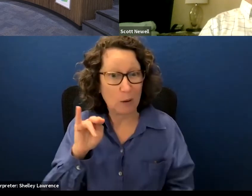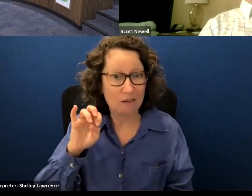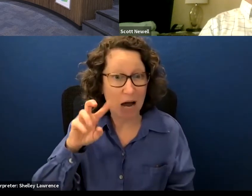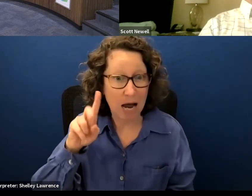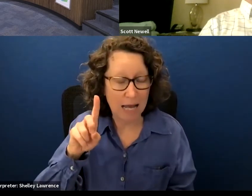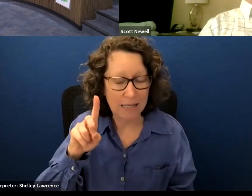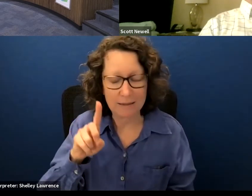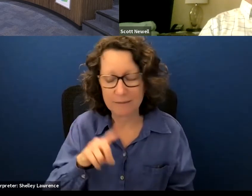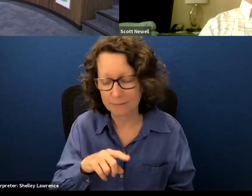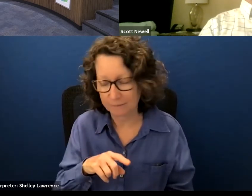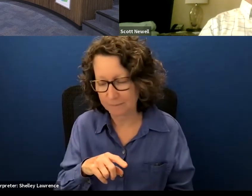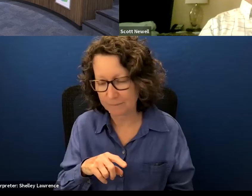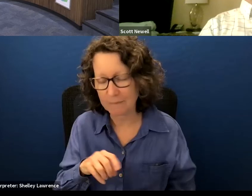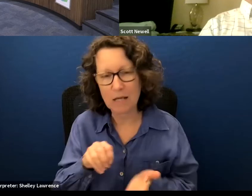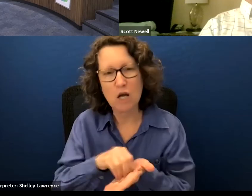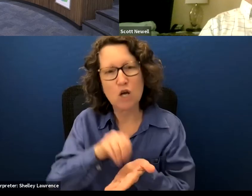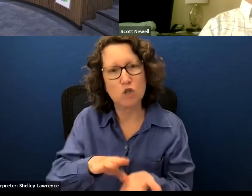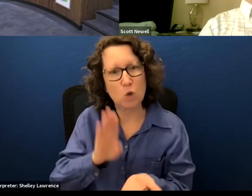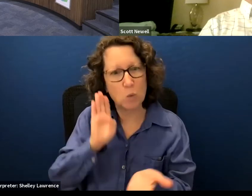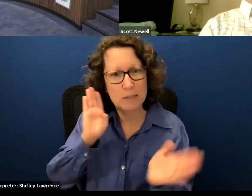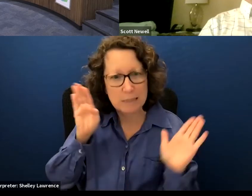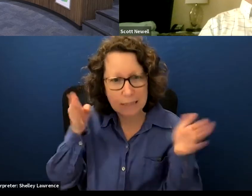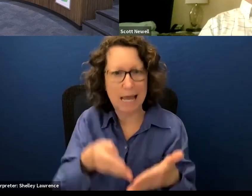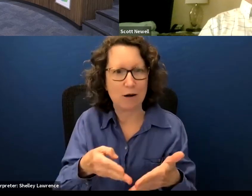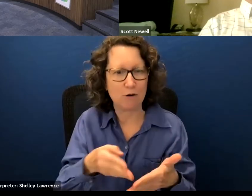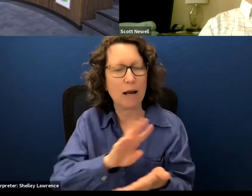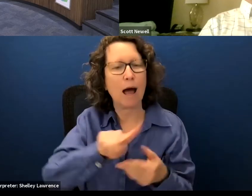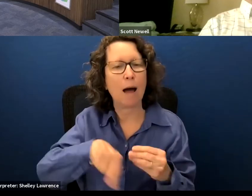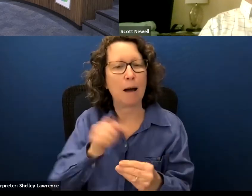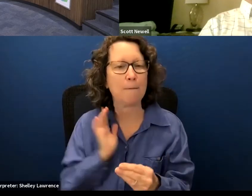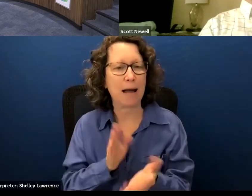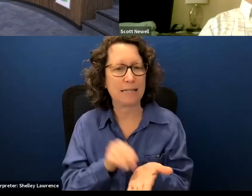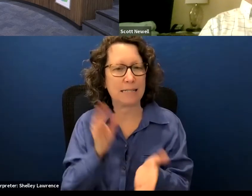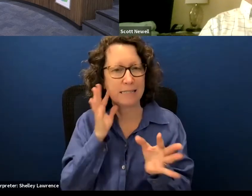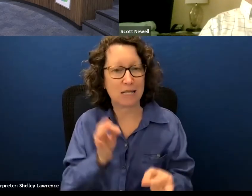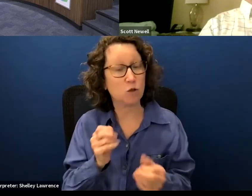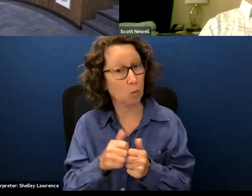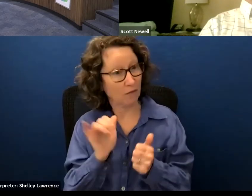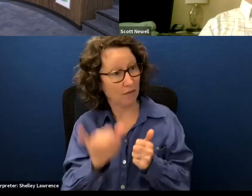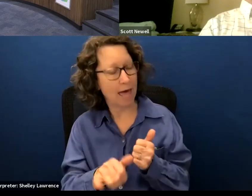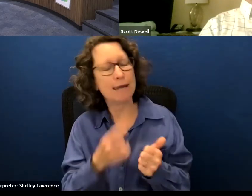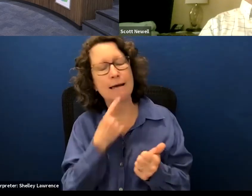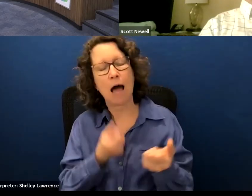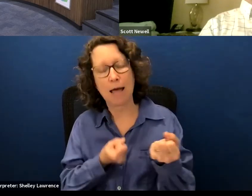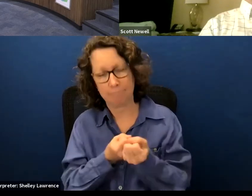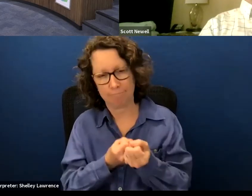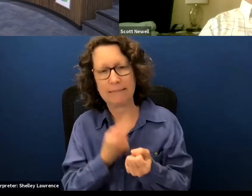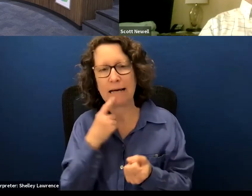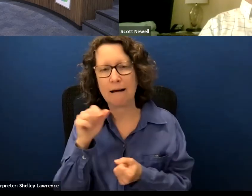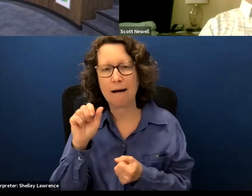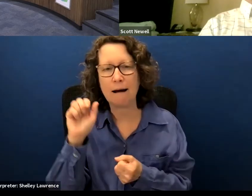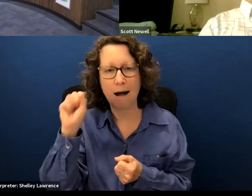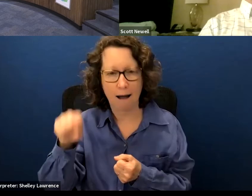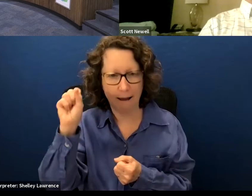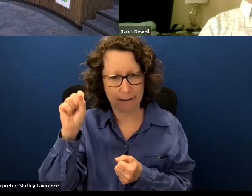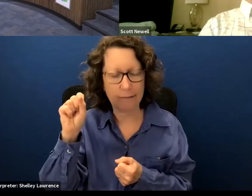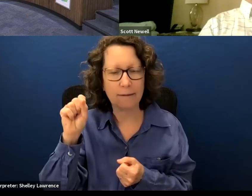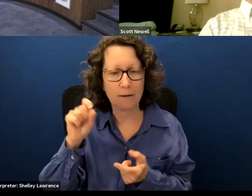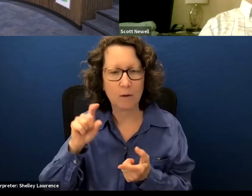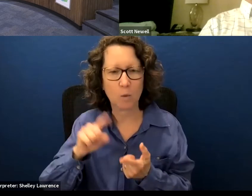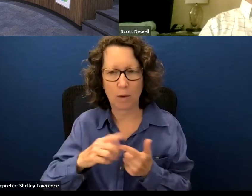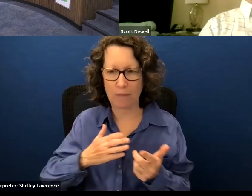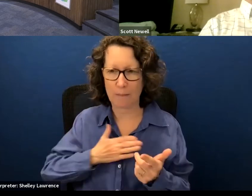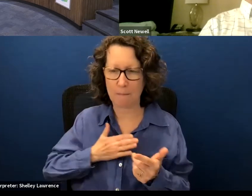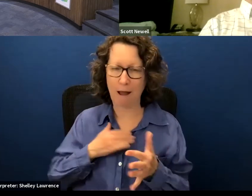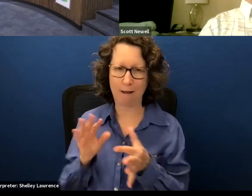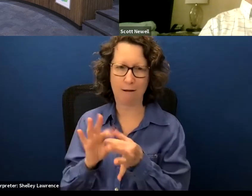being student-centered about the decisions that I make. So with that, I say aye to, with